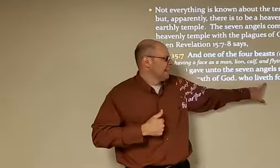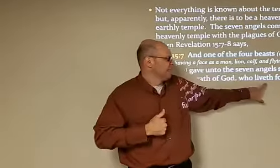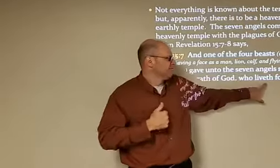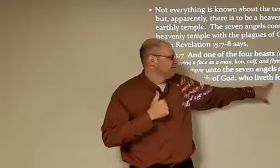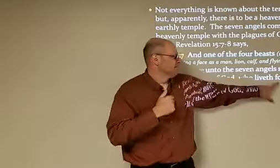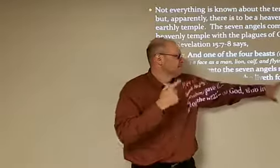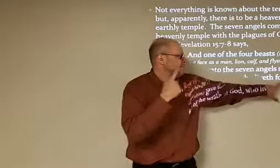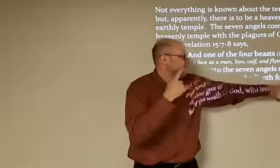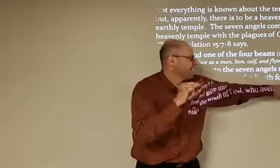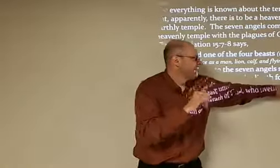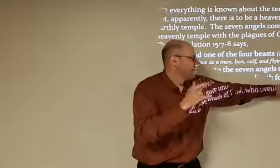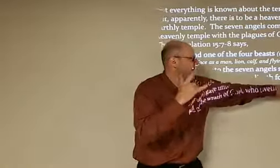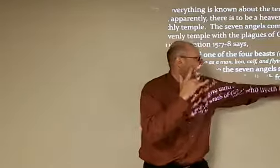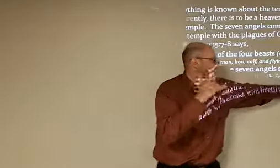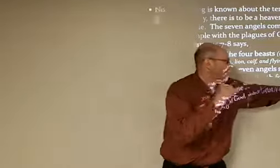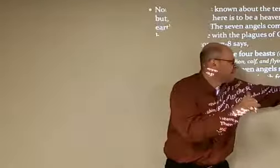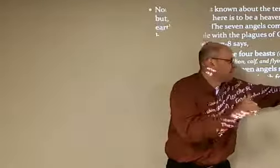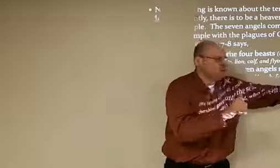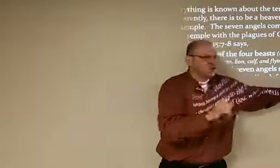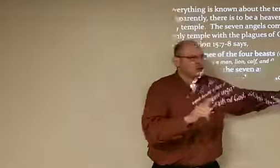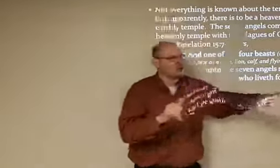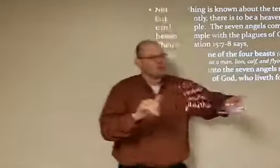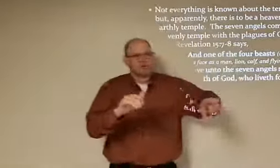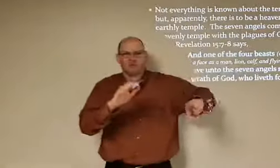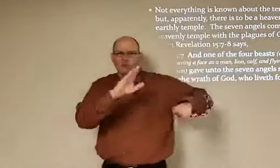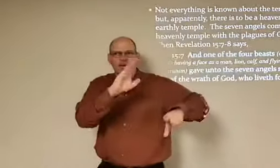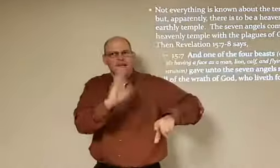Talking about God who lives forever and ever.